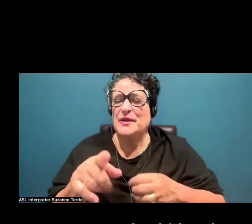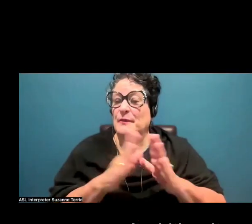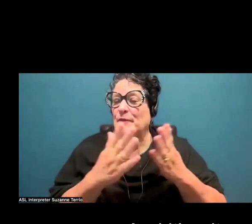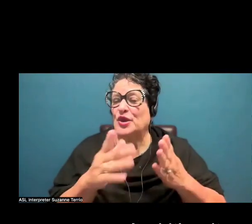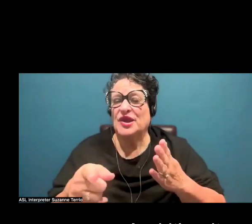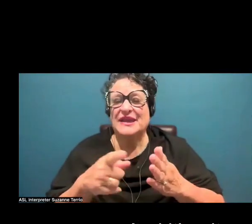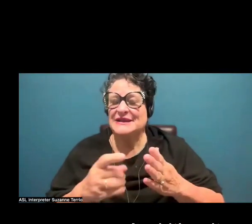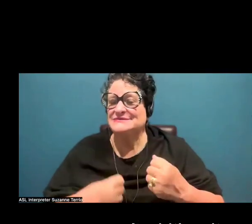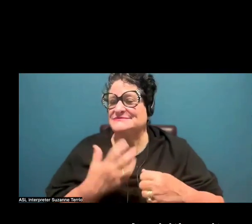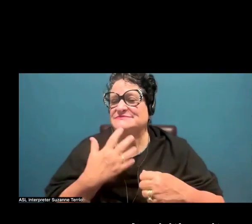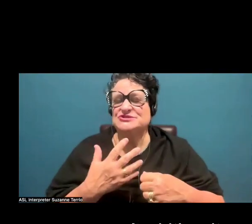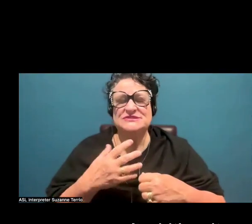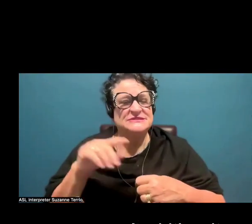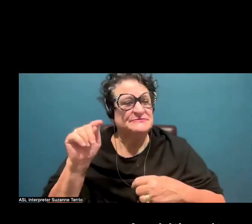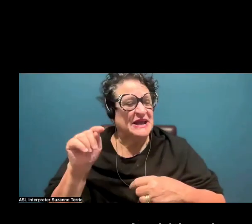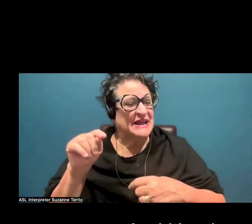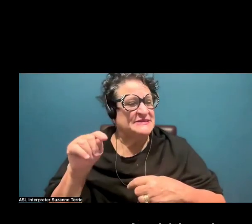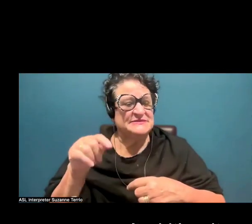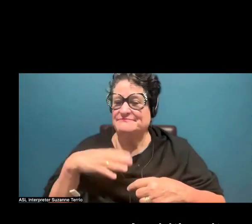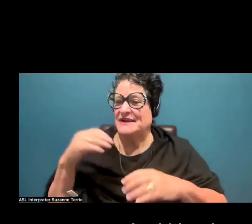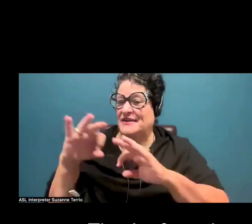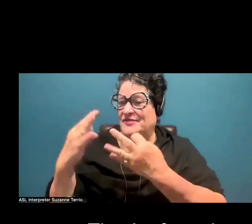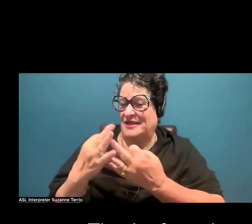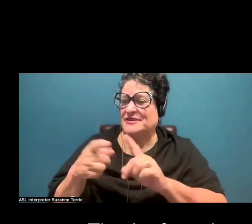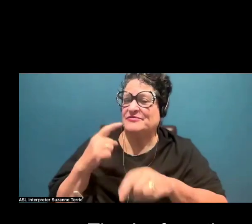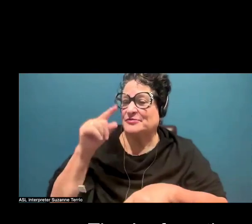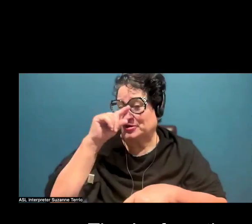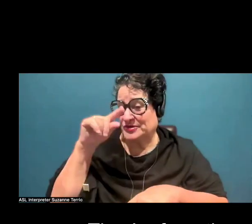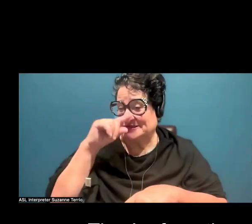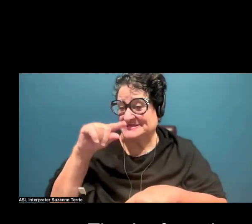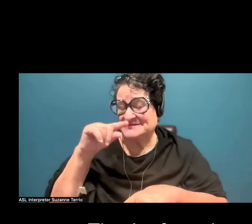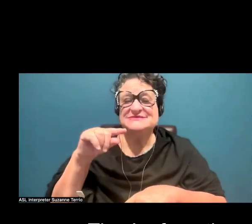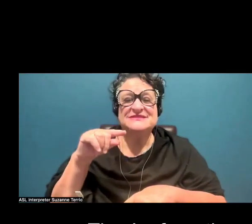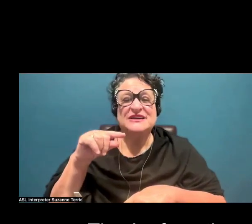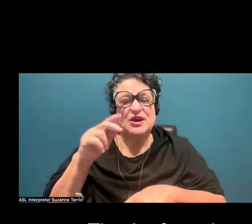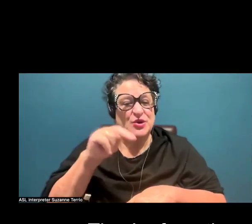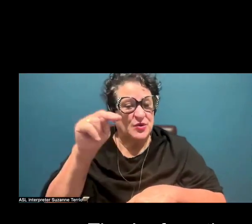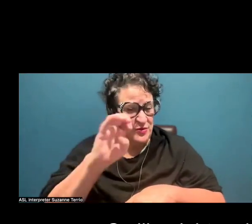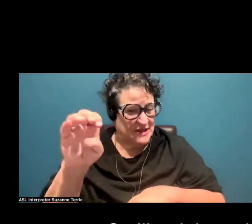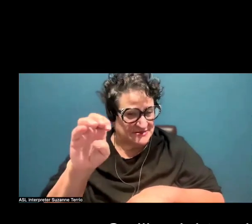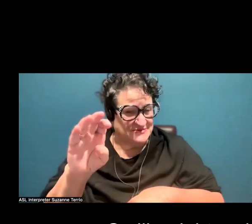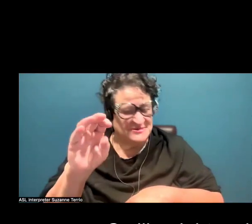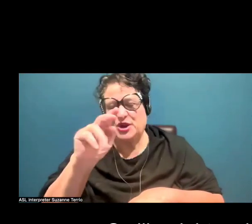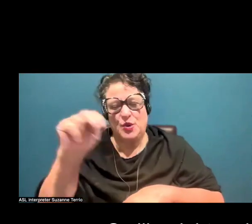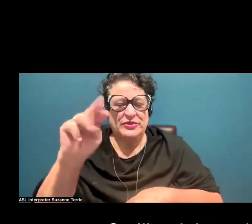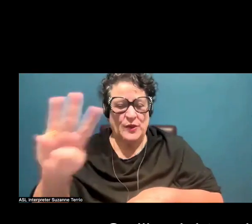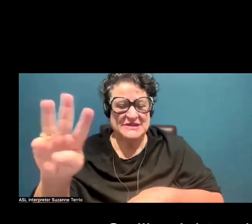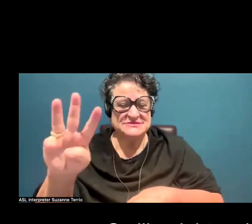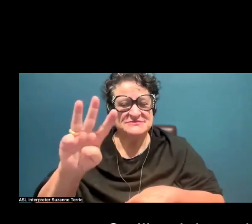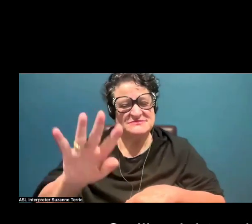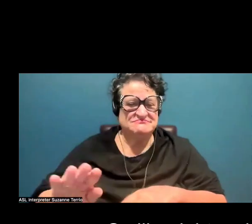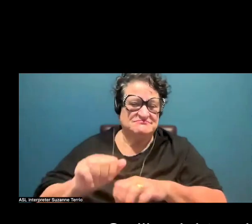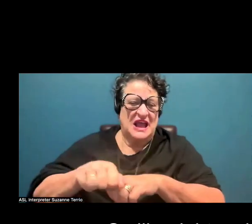it was inspired by my family is from Greece. They're from the northwestern part of Greece, so like right up in the